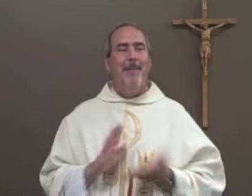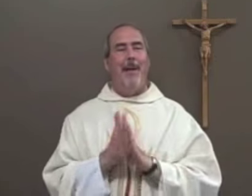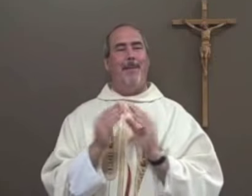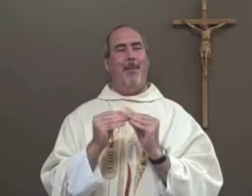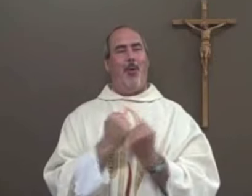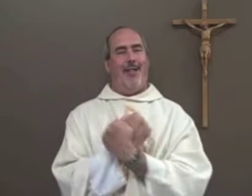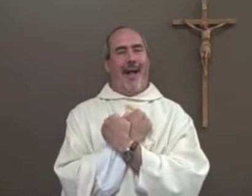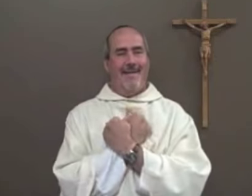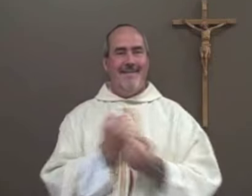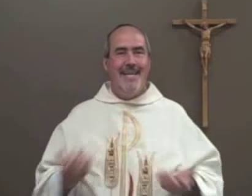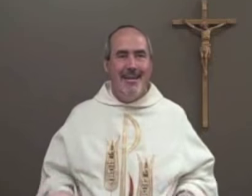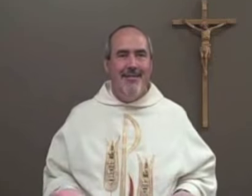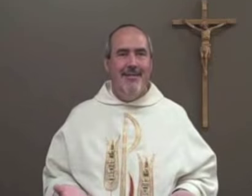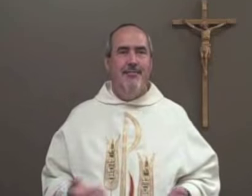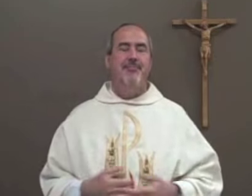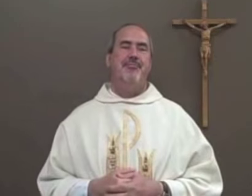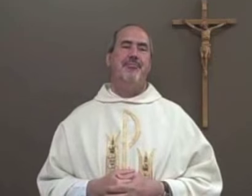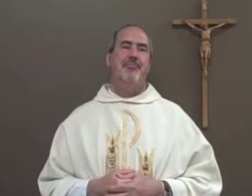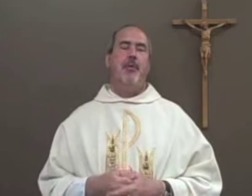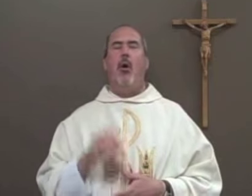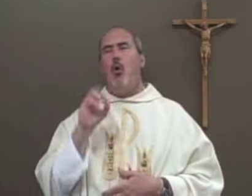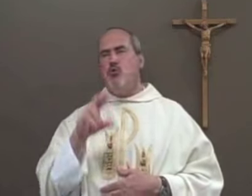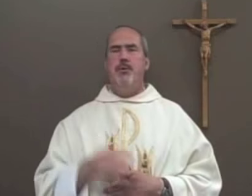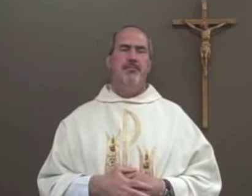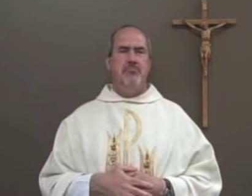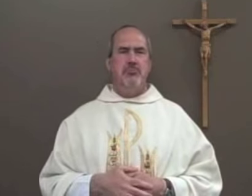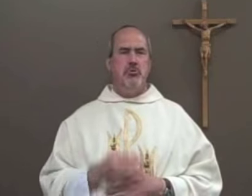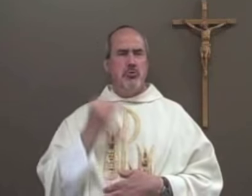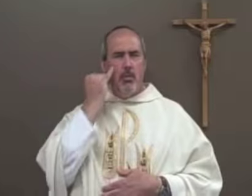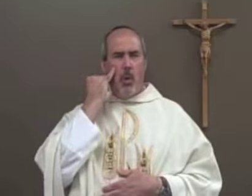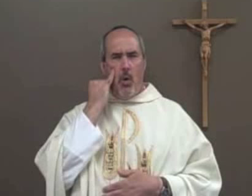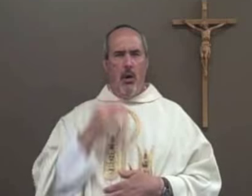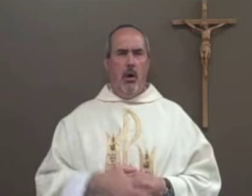true happiness through sharing and through loving.